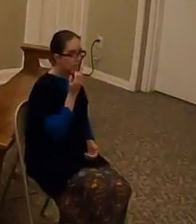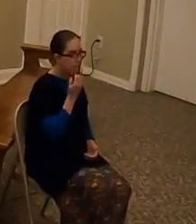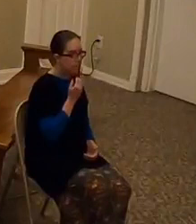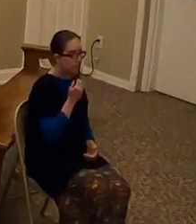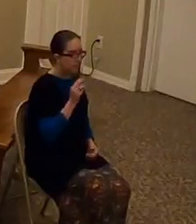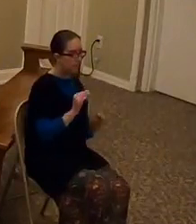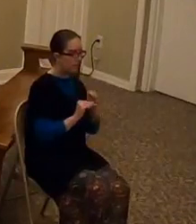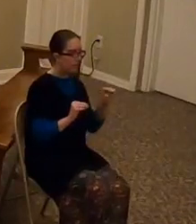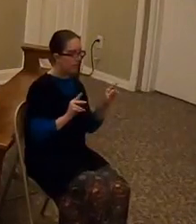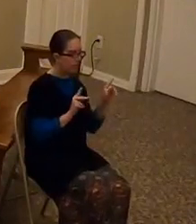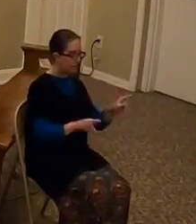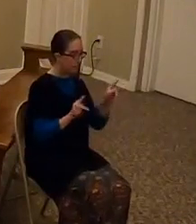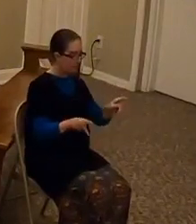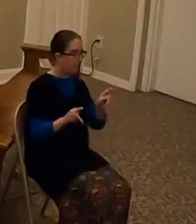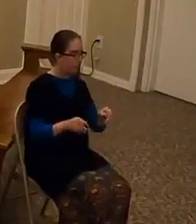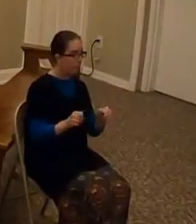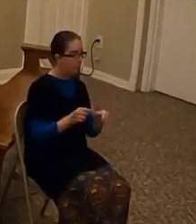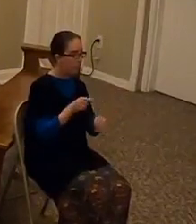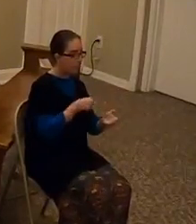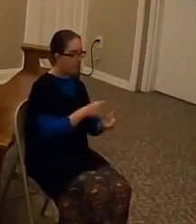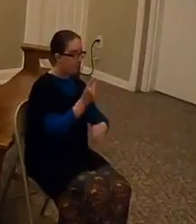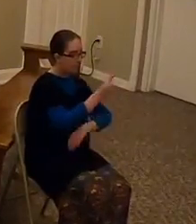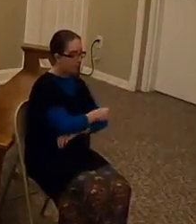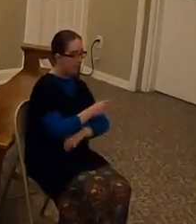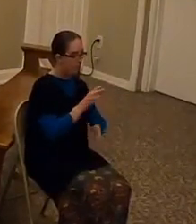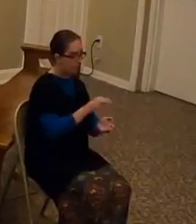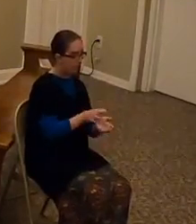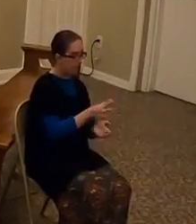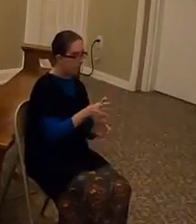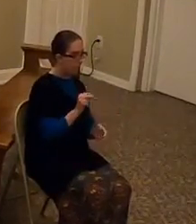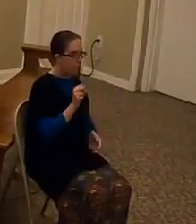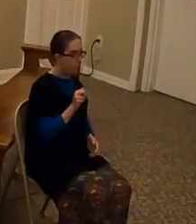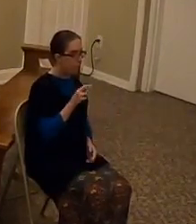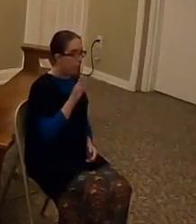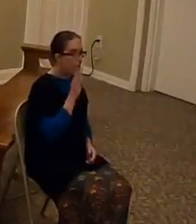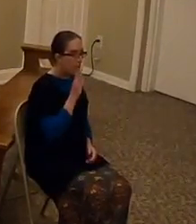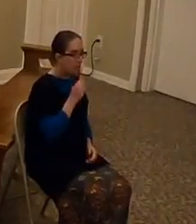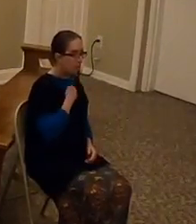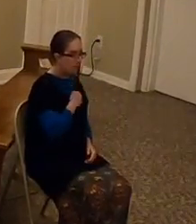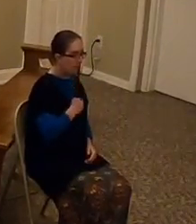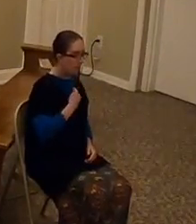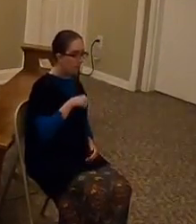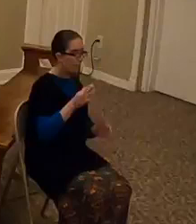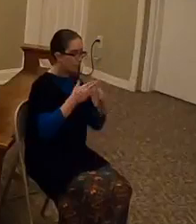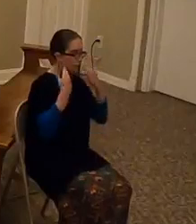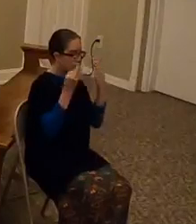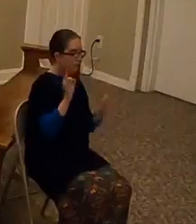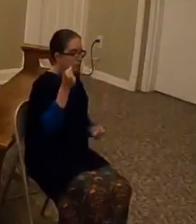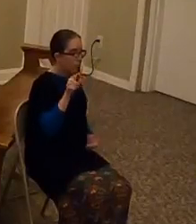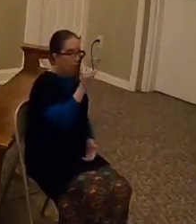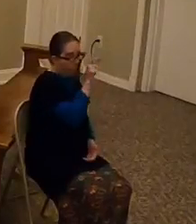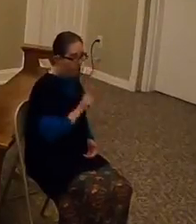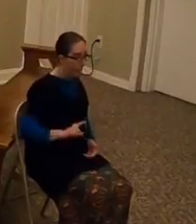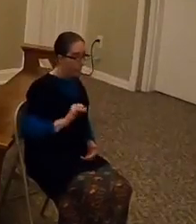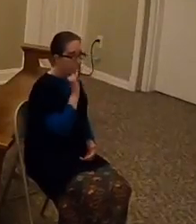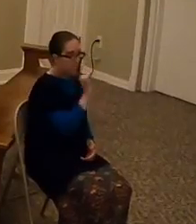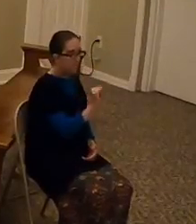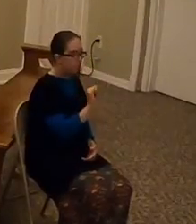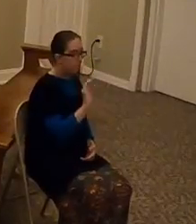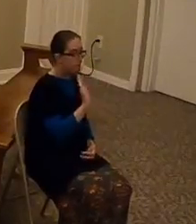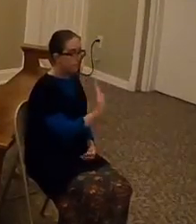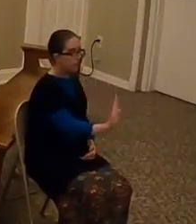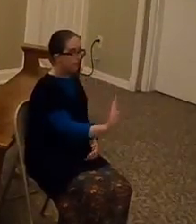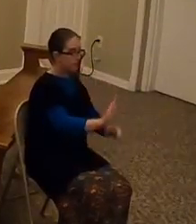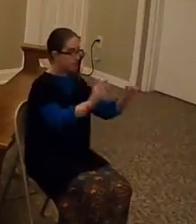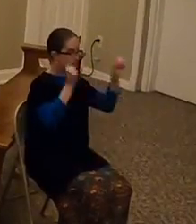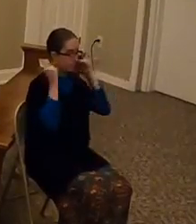for whom nothing is prepared. For this day is holy unto our Lord. Neither be ye sorry, for the joy of the Lord is